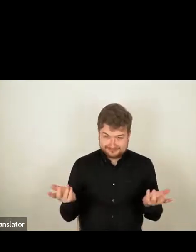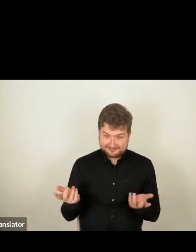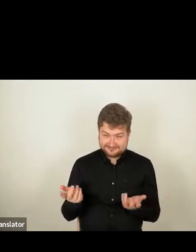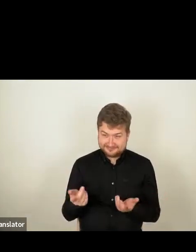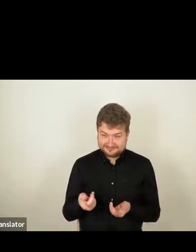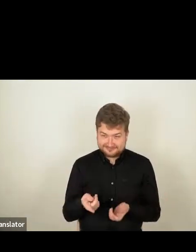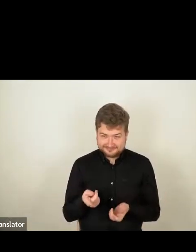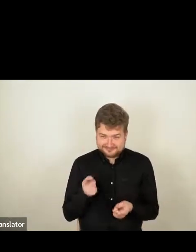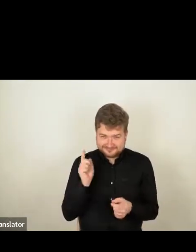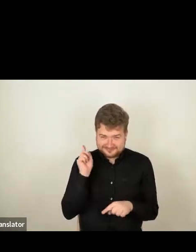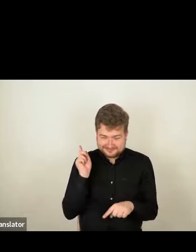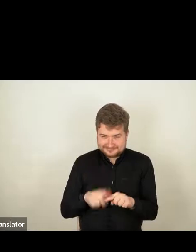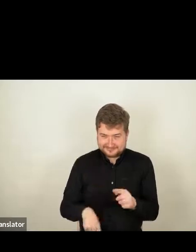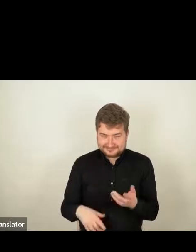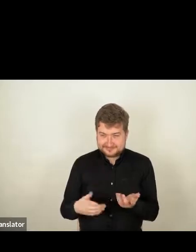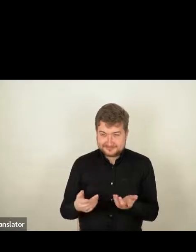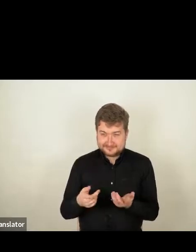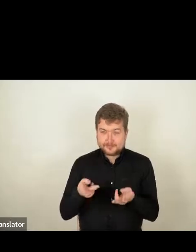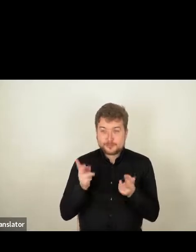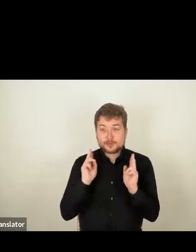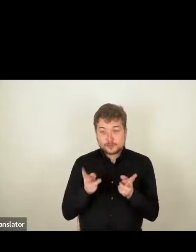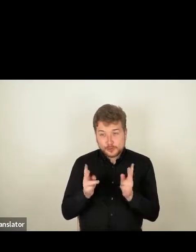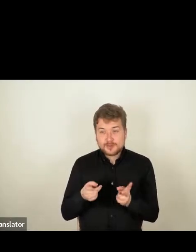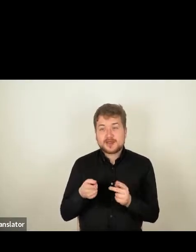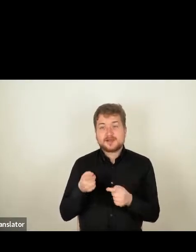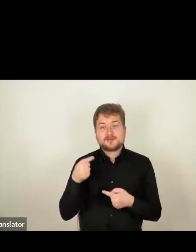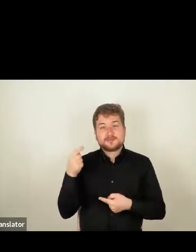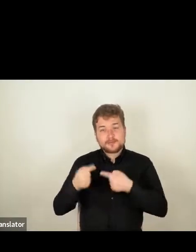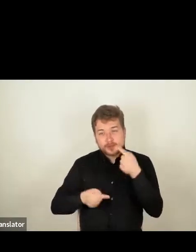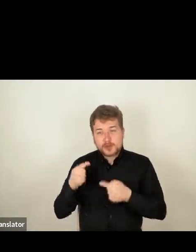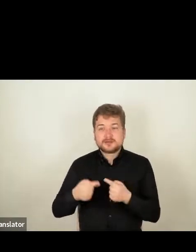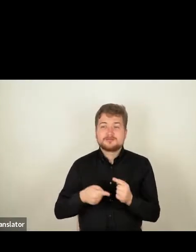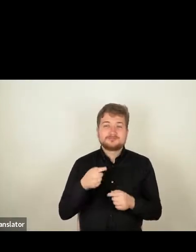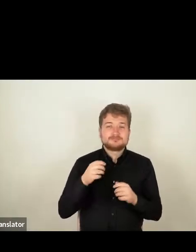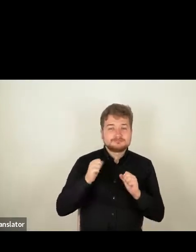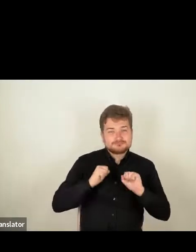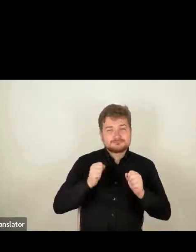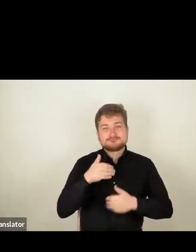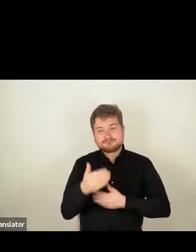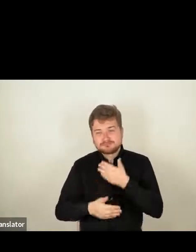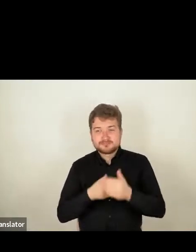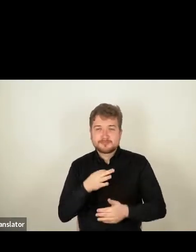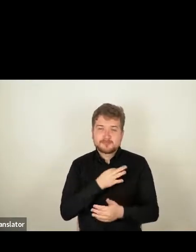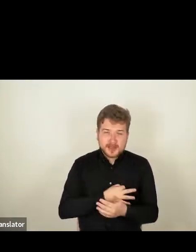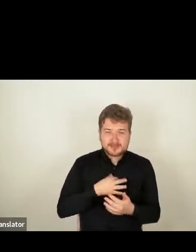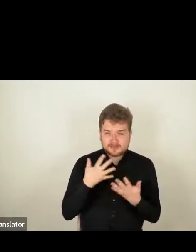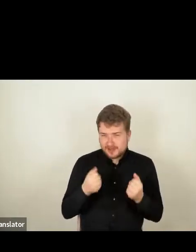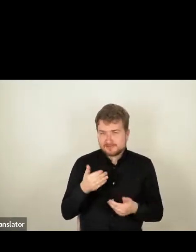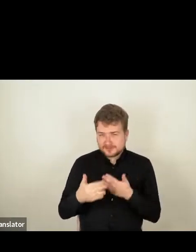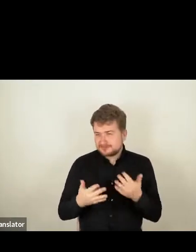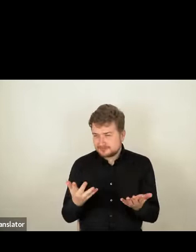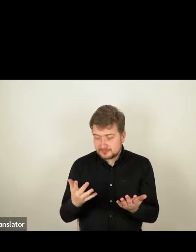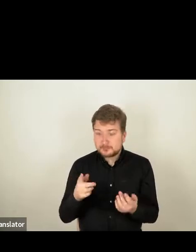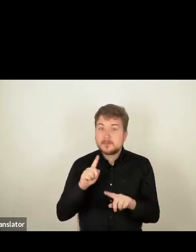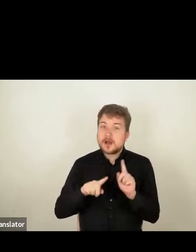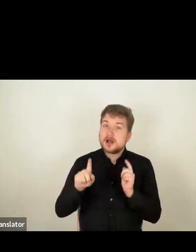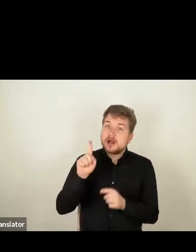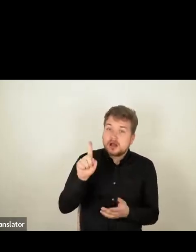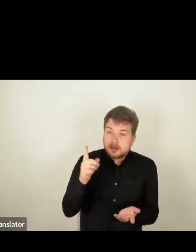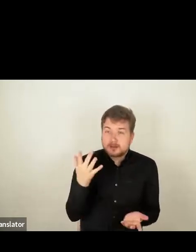seen politics at play. But I do think that technical